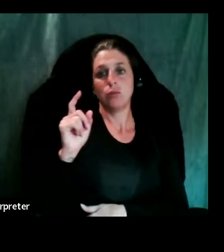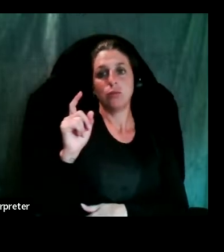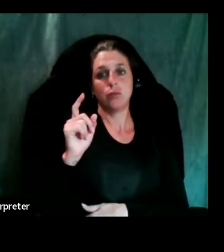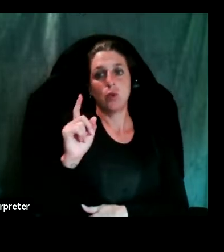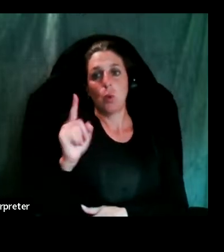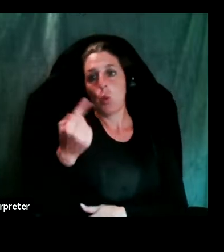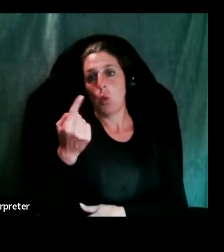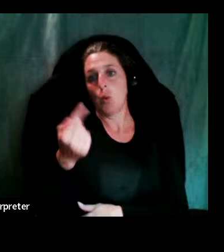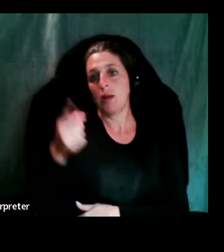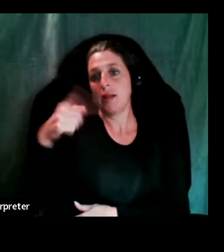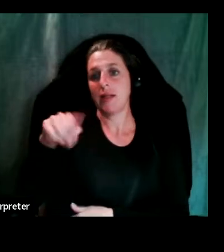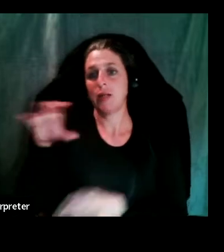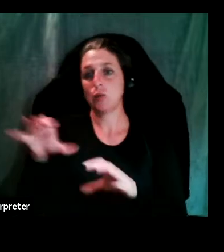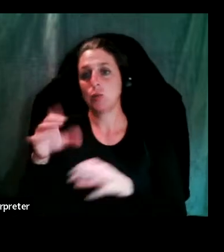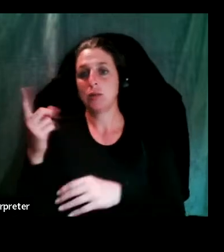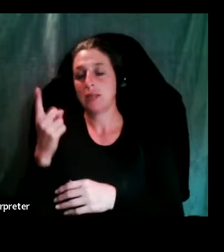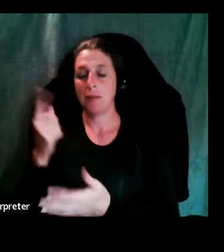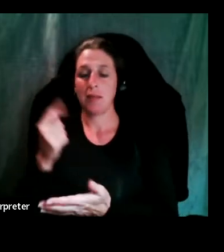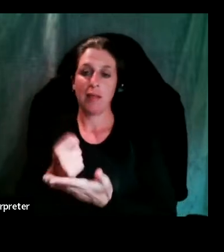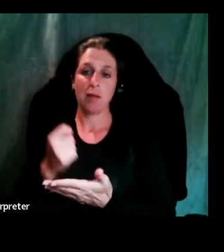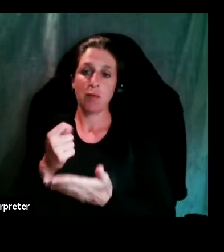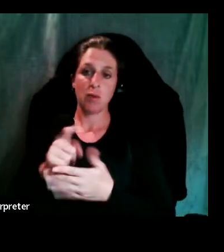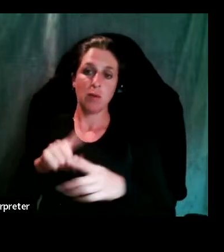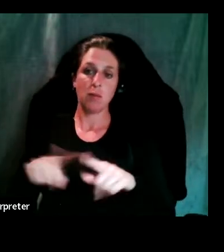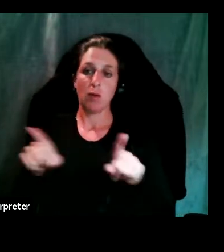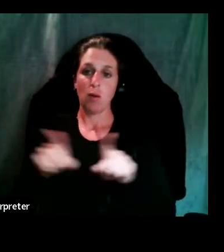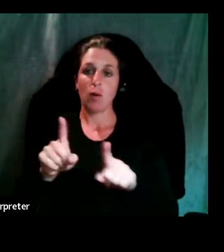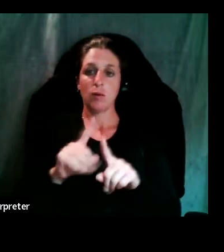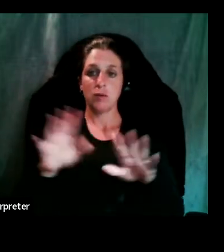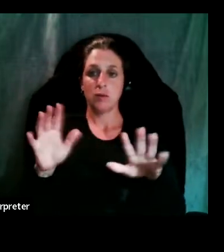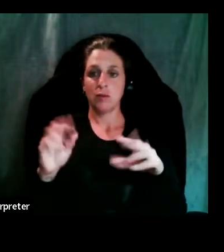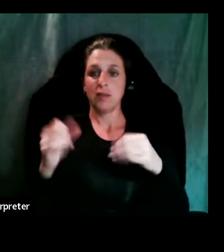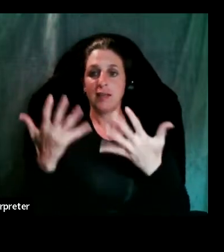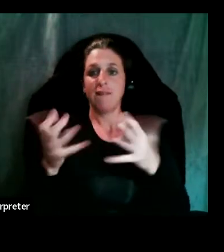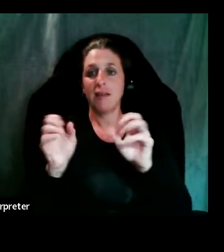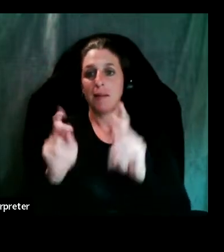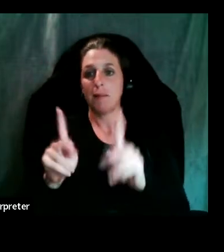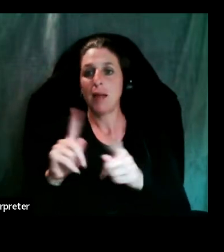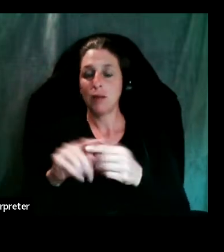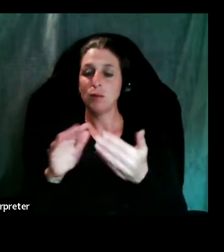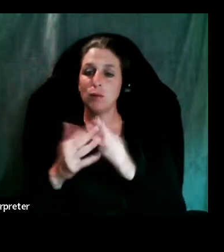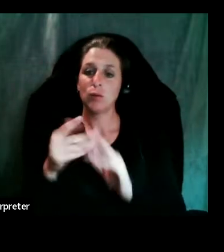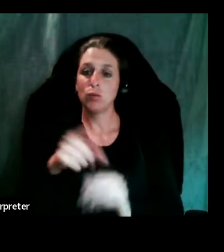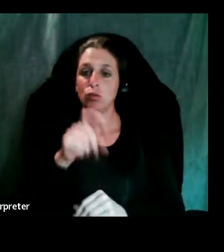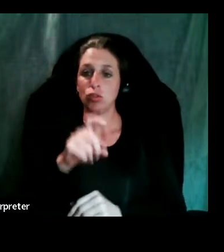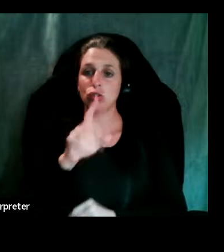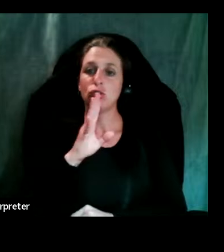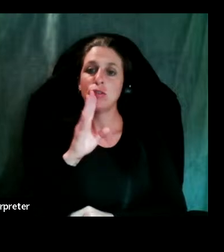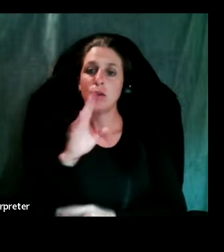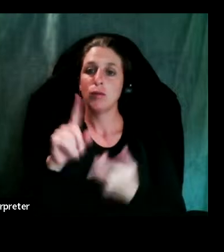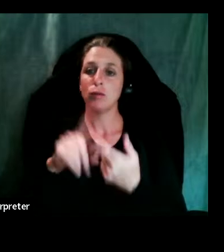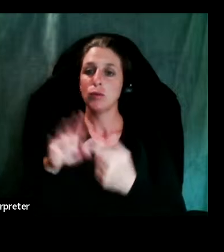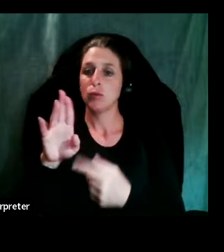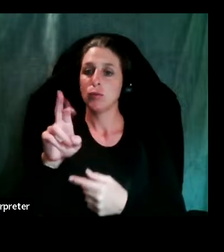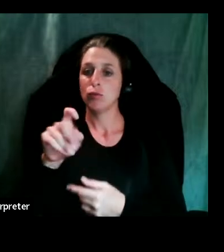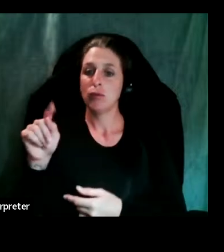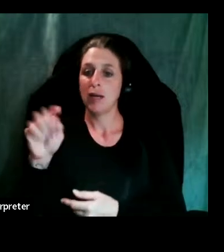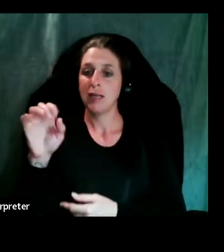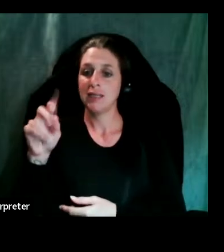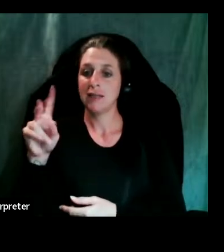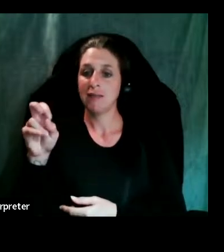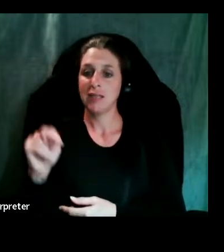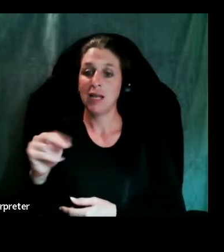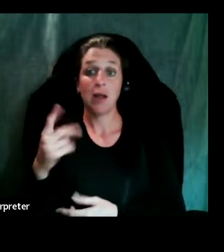doing something therapeutic, but also giving back to the community. So you should talk to Brett Stevenson about that. We might be able to make that one